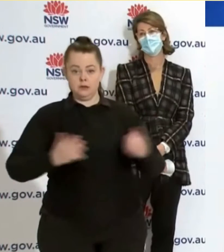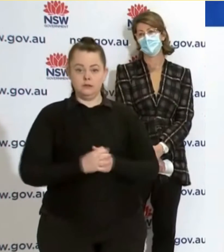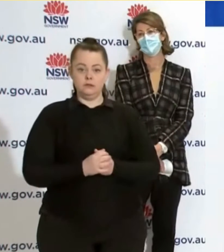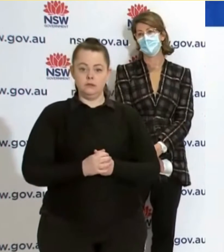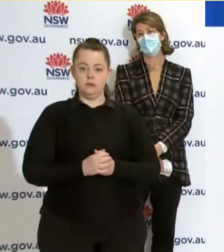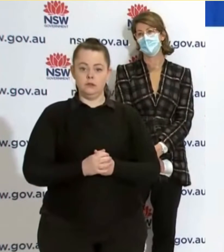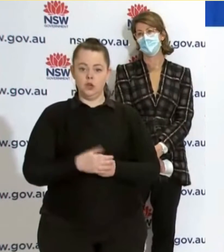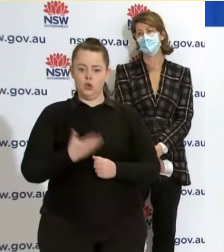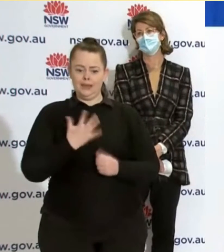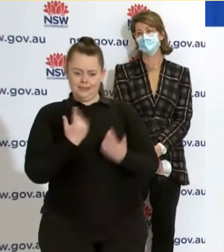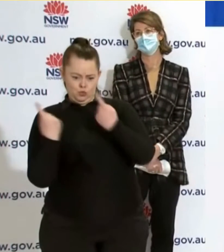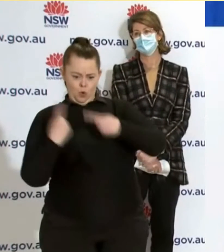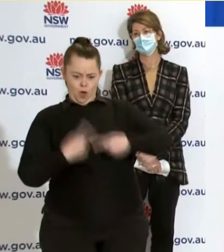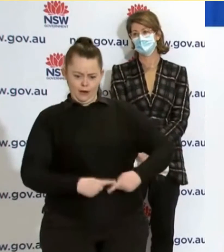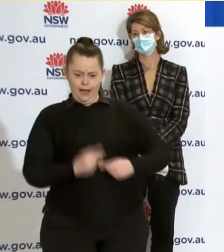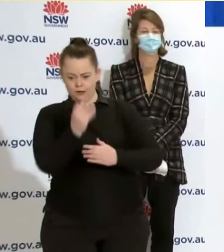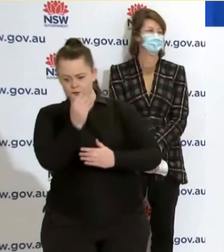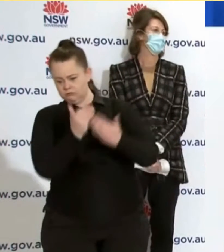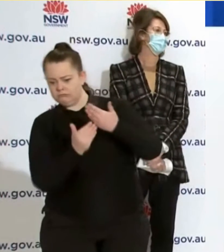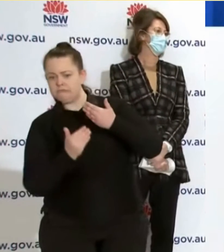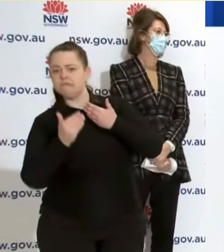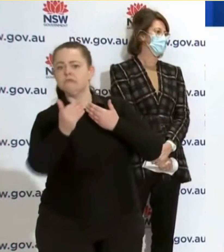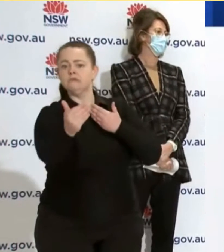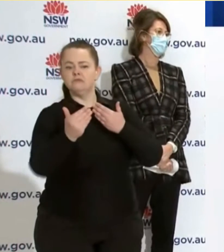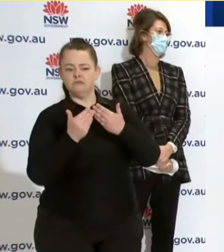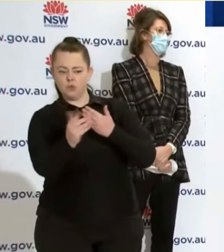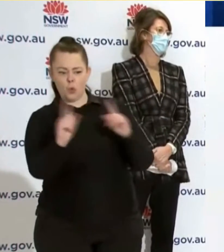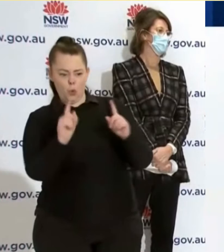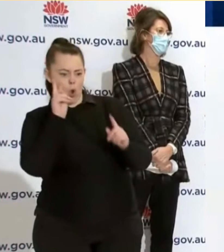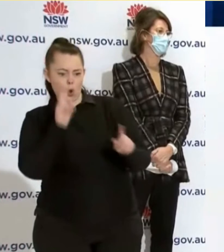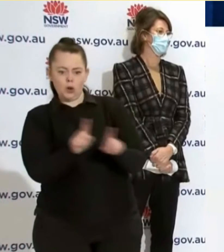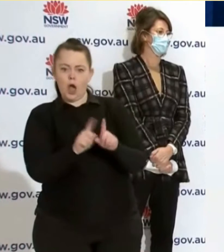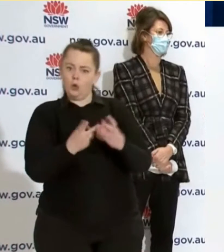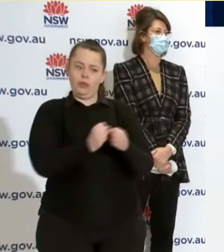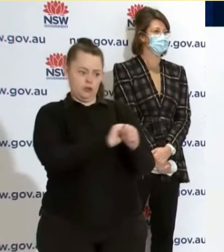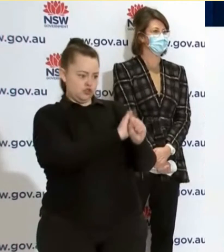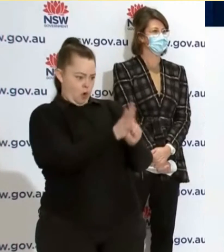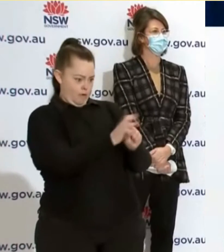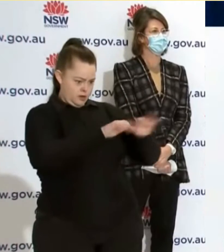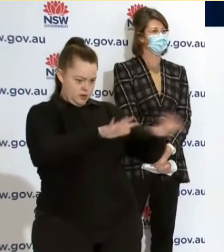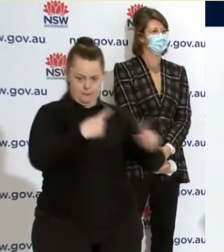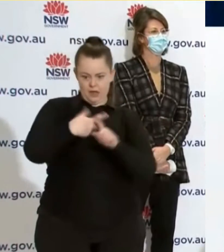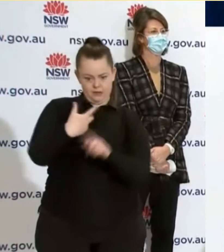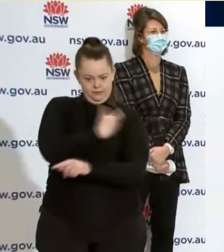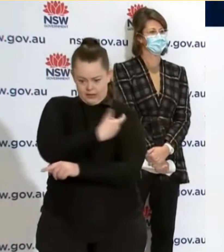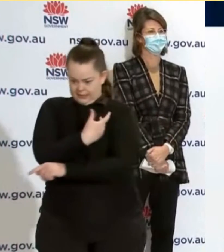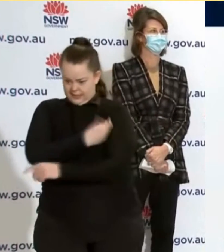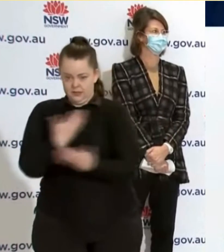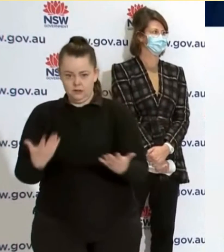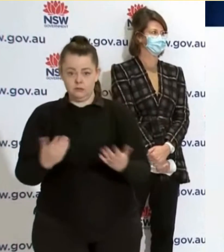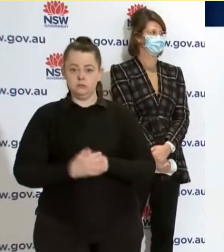with COVID. And this virus may throw us curveballs. There may be, we've got the Delta variant. God help us if we have